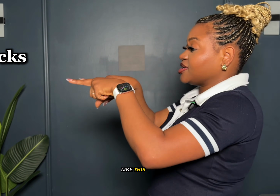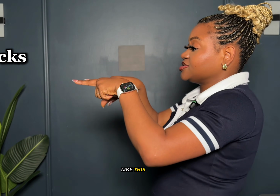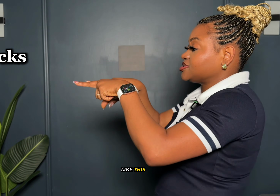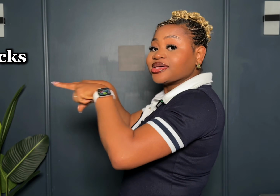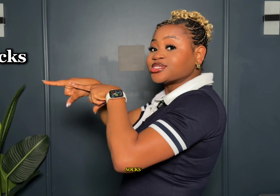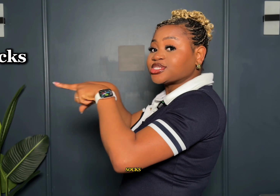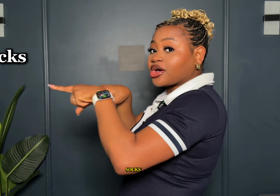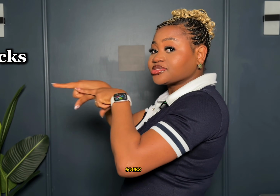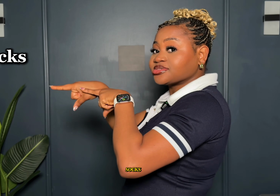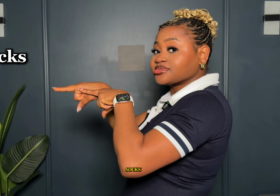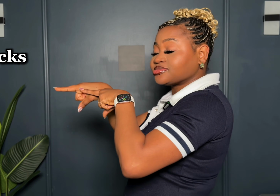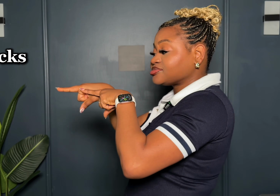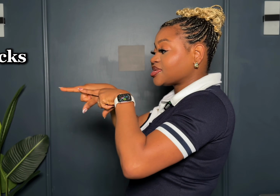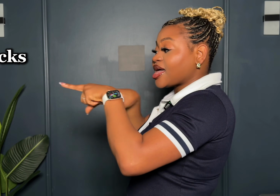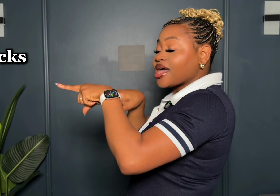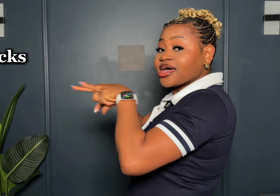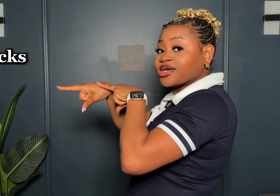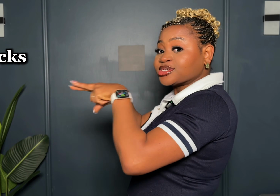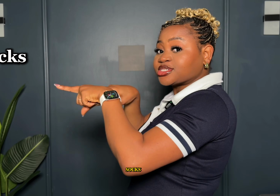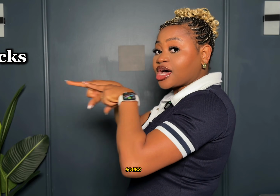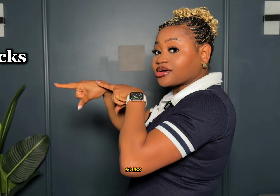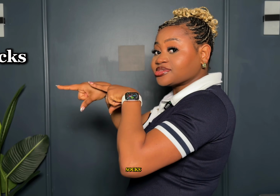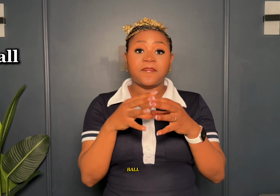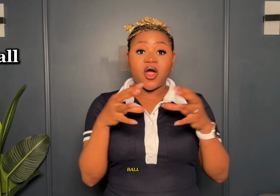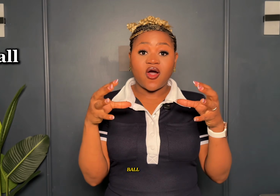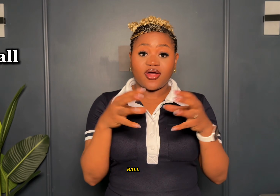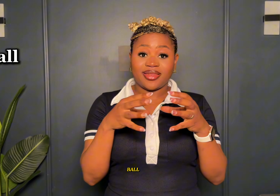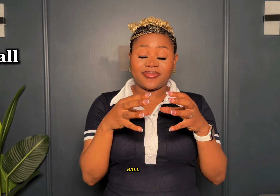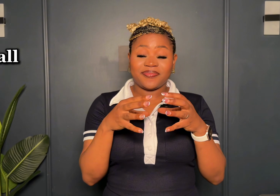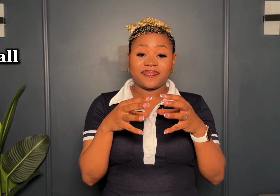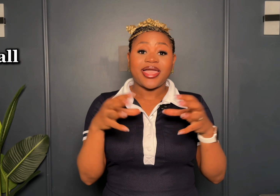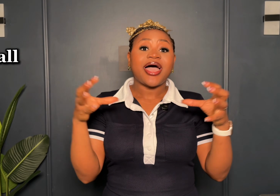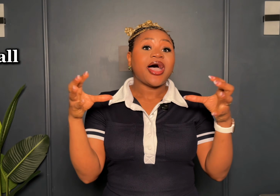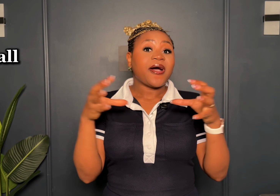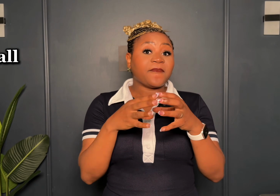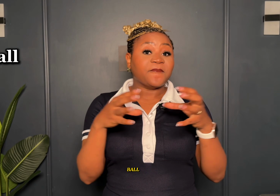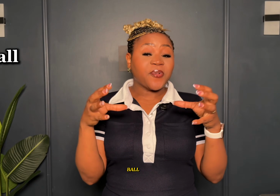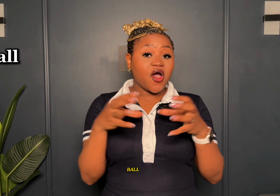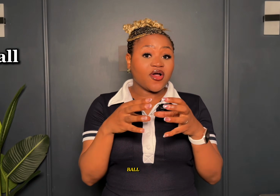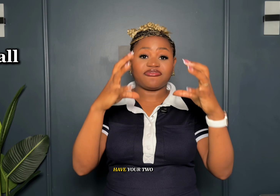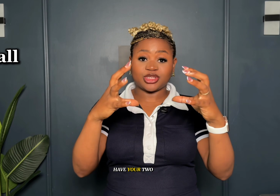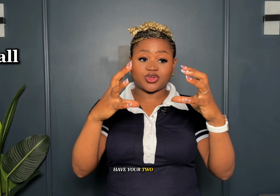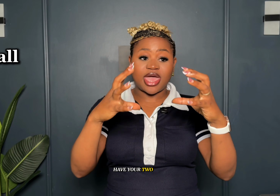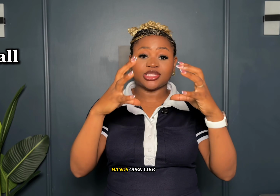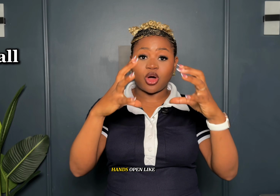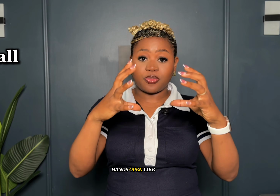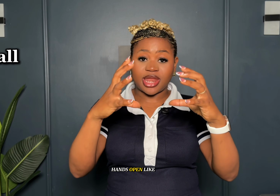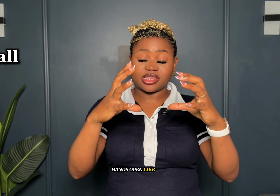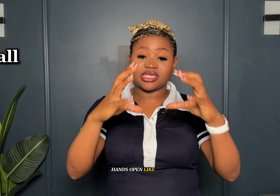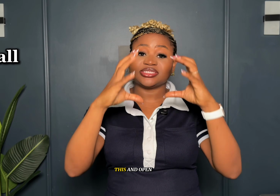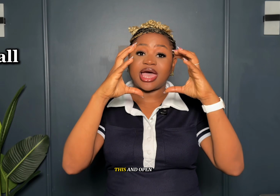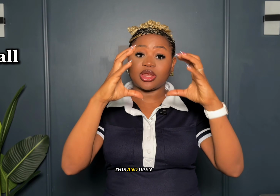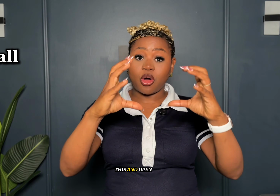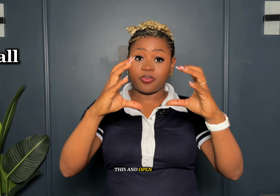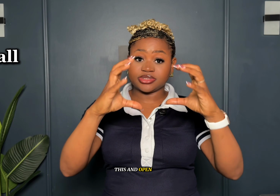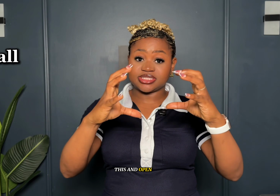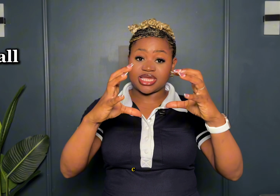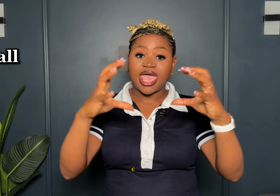this. Socks. Socks. Ball. Ball. Have your two hands open like this and open C, and